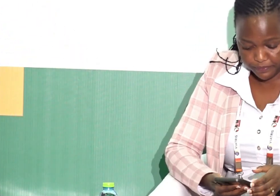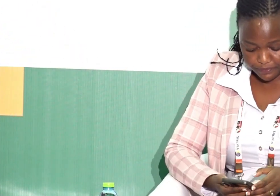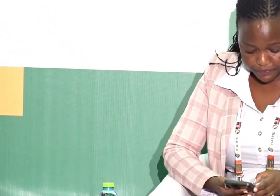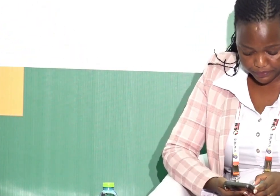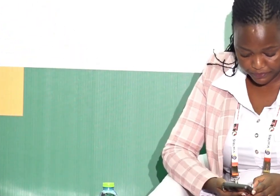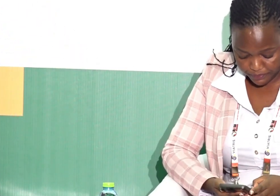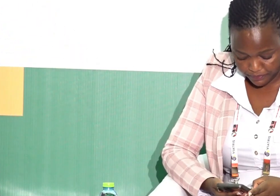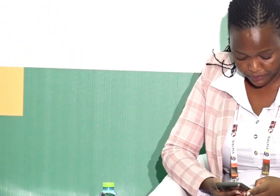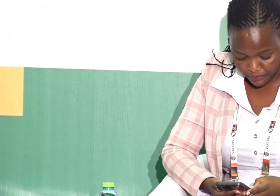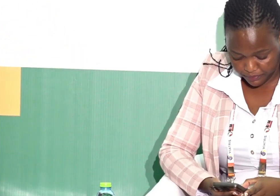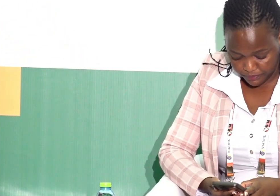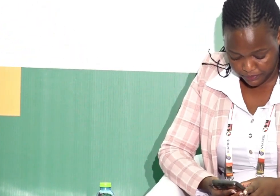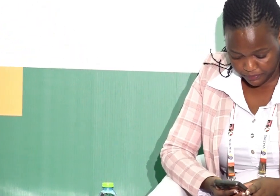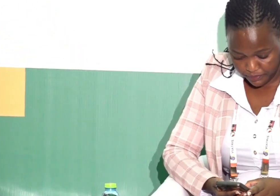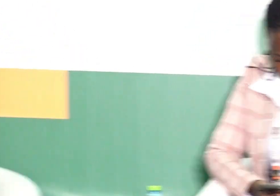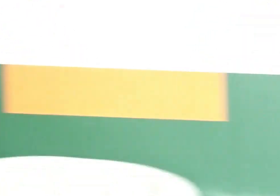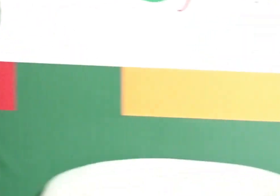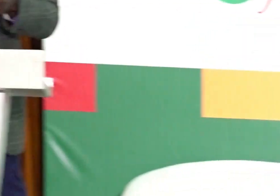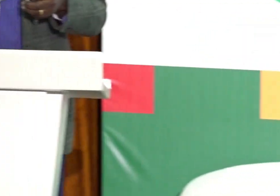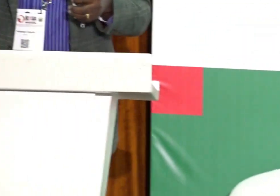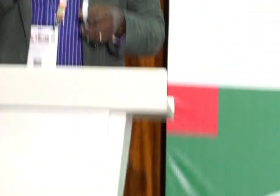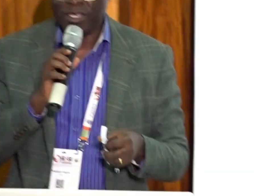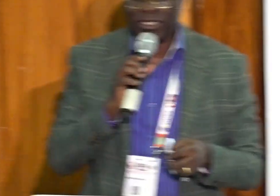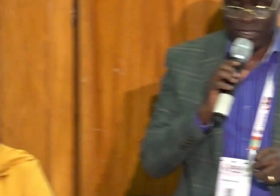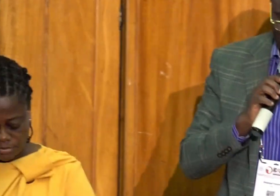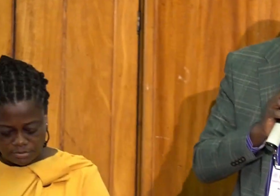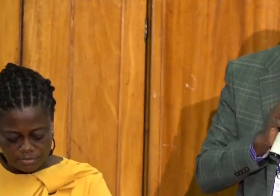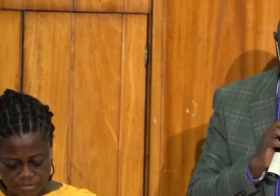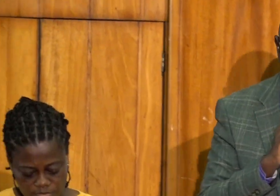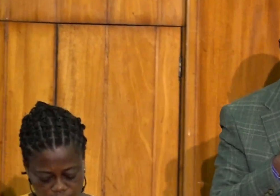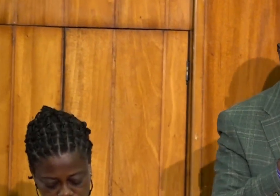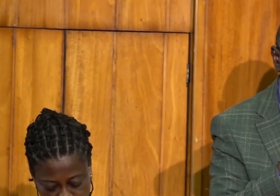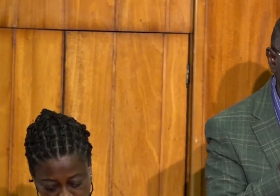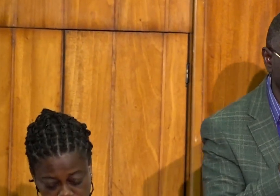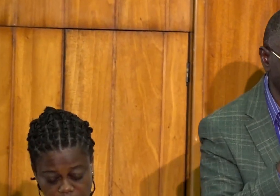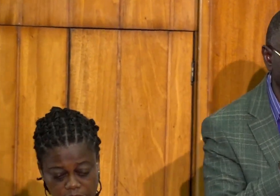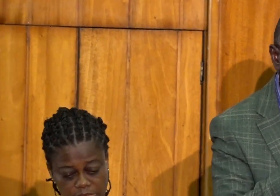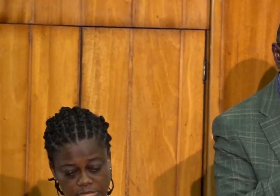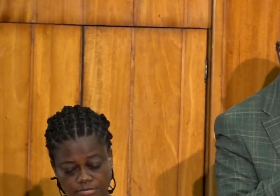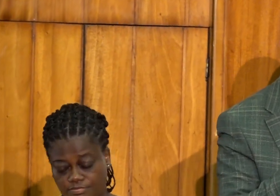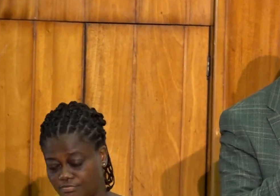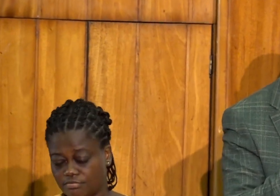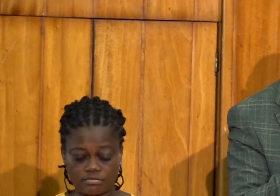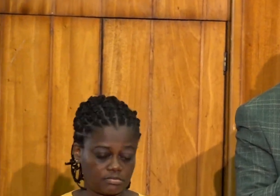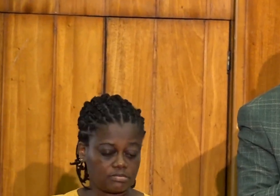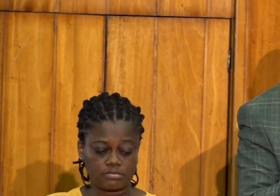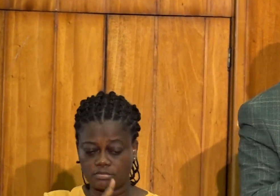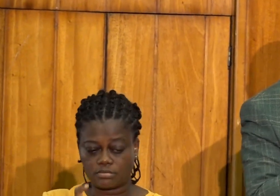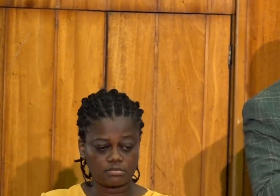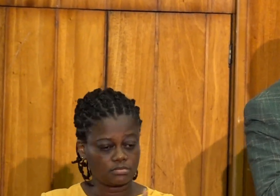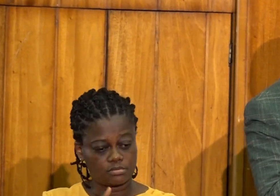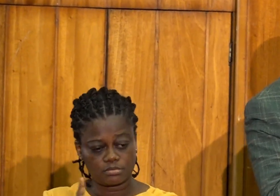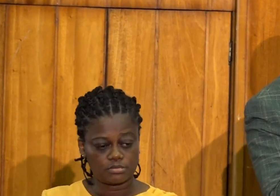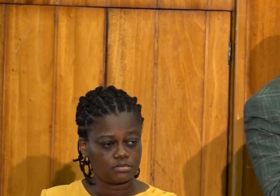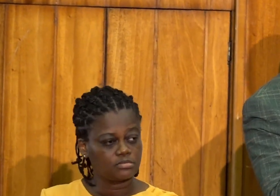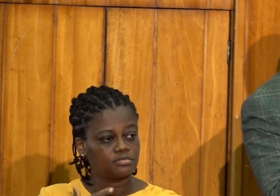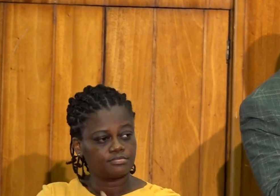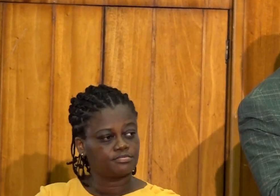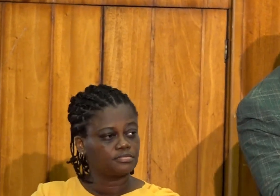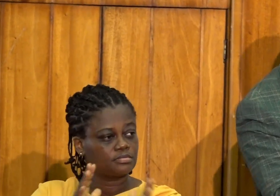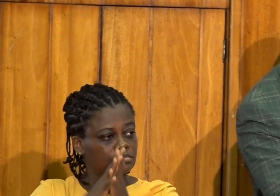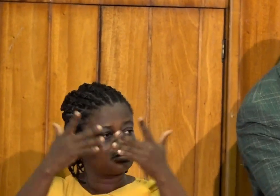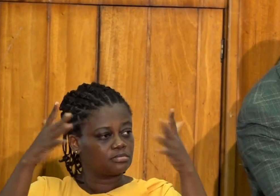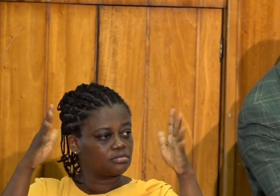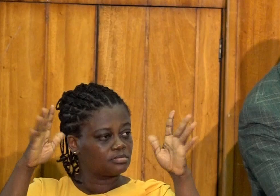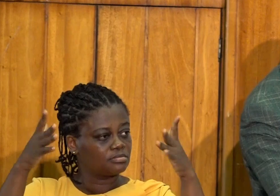Okay, thank you, Sandra, very, very much. Unless there is any other question, I think let us give a